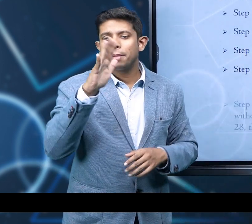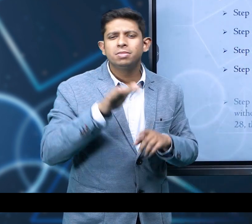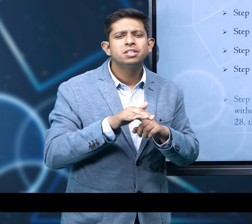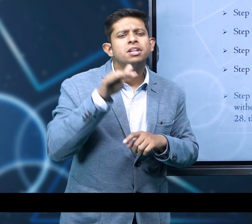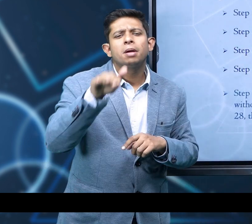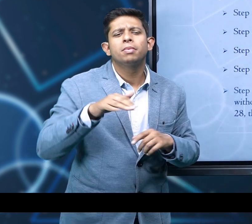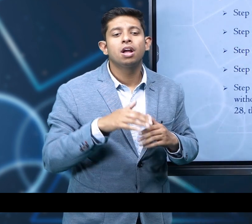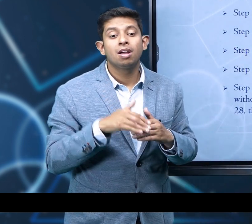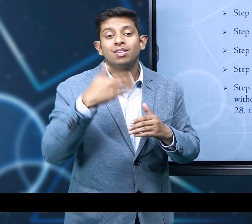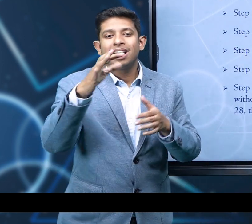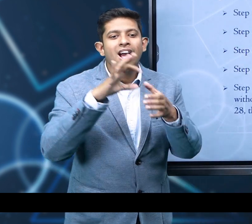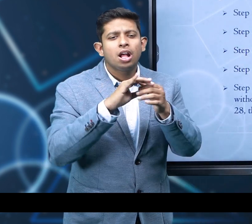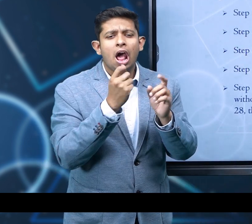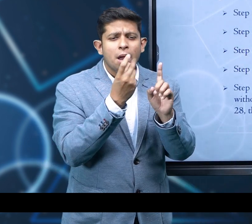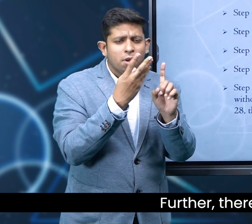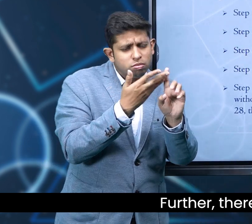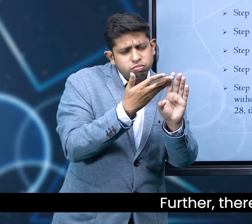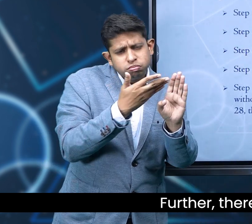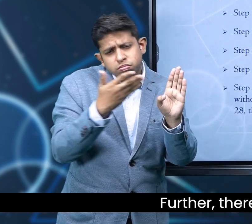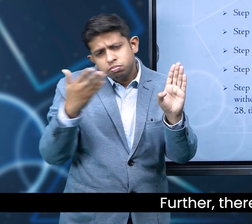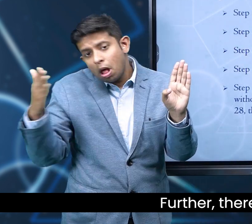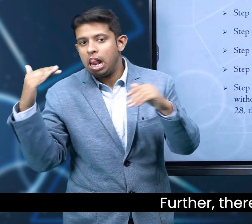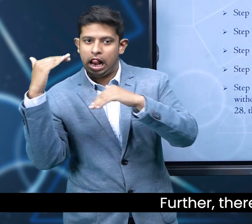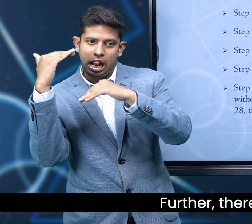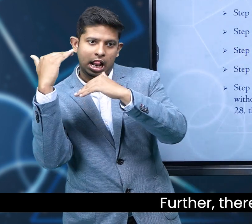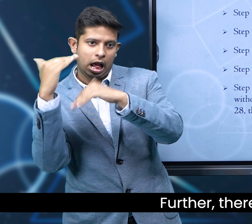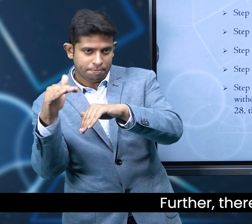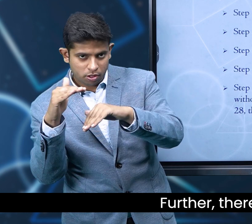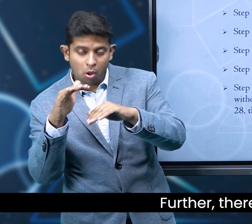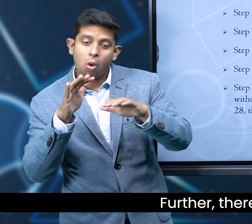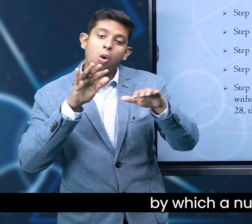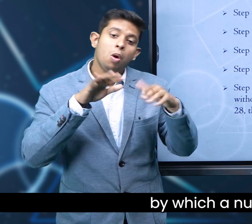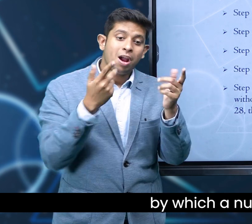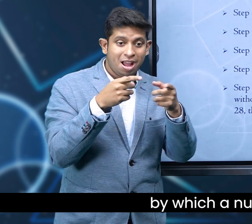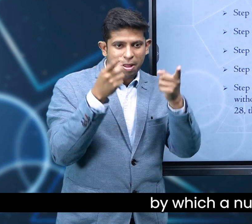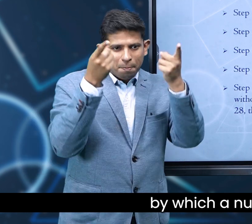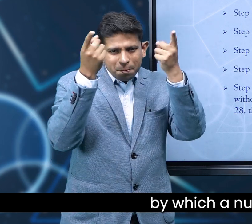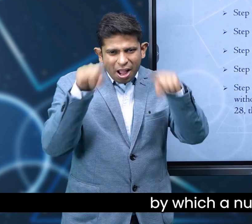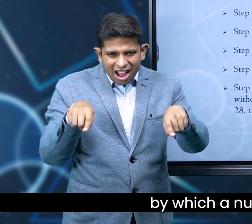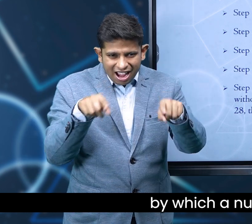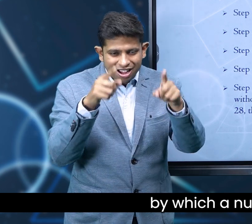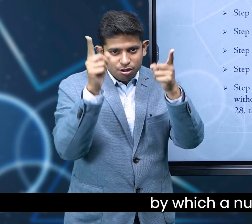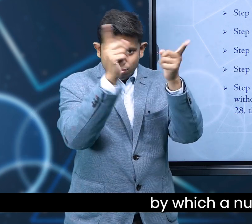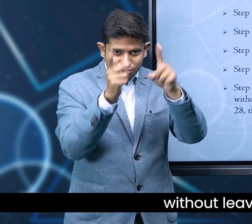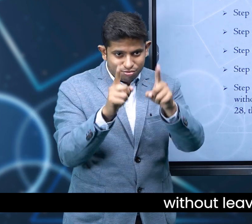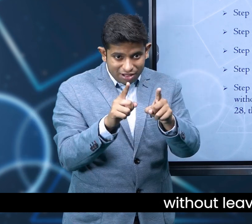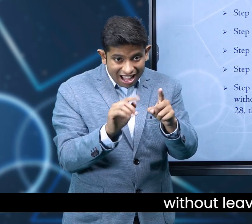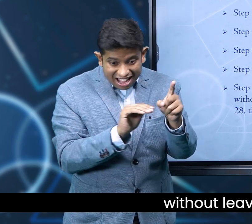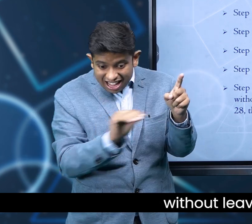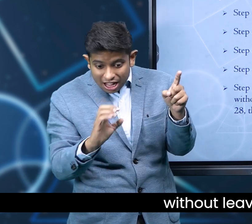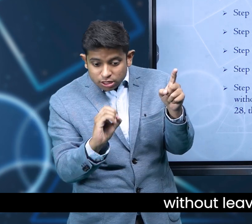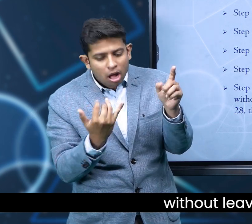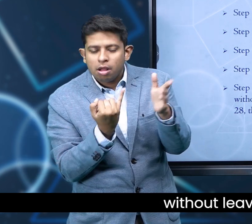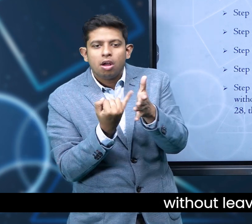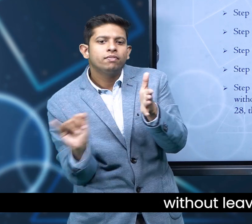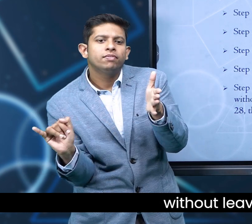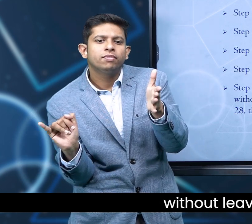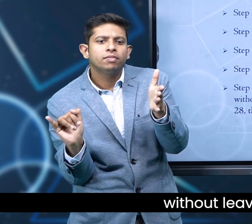Step 5. Further, there are finite numbers by which a number can be divided without leaving any remainder.